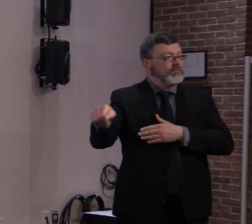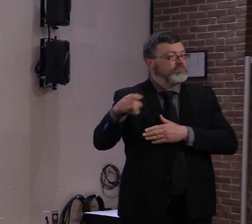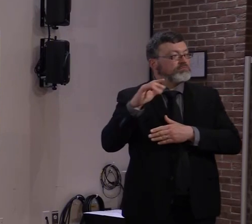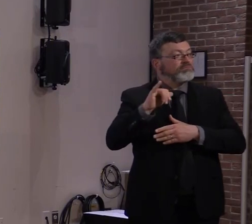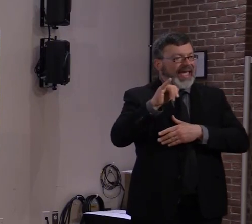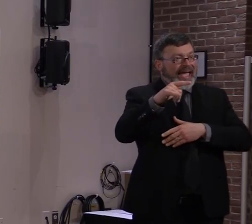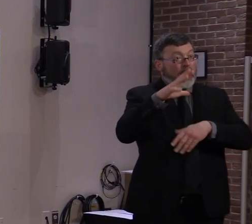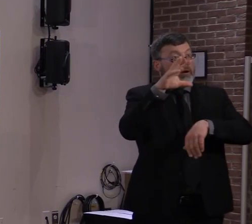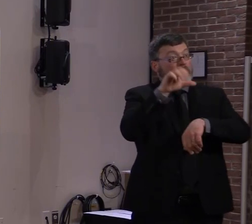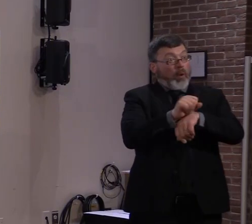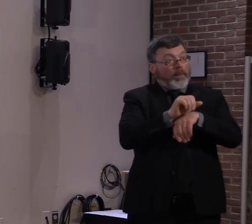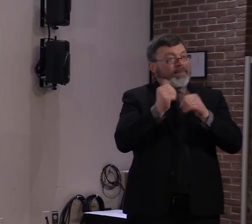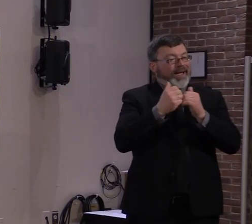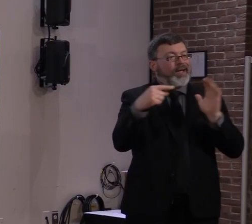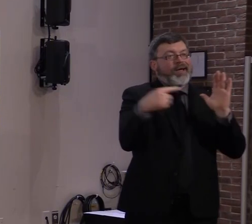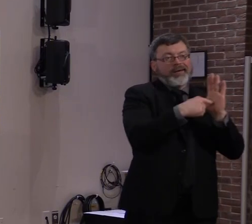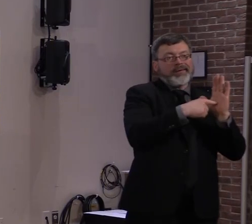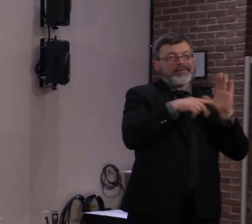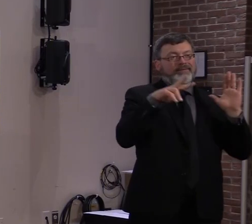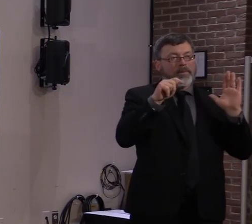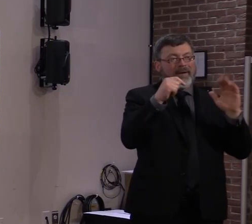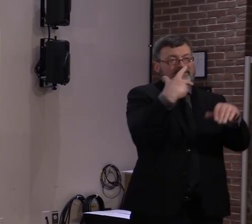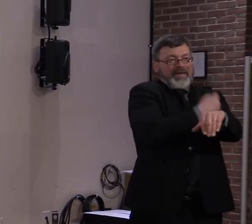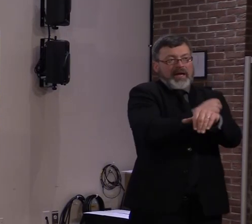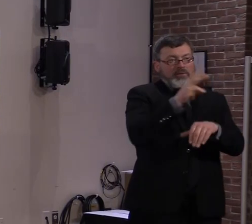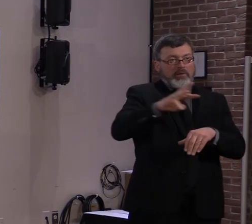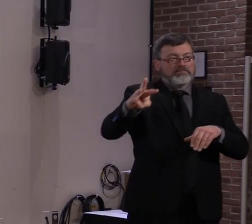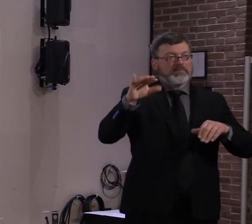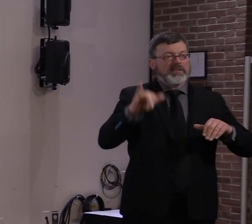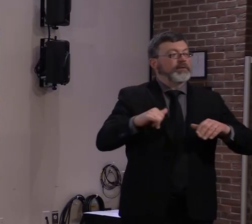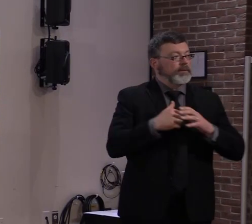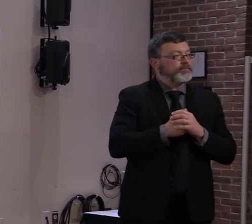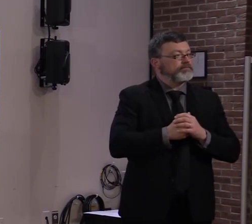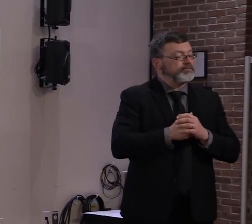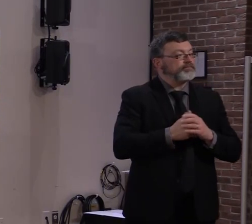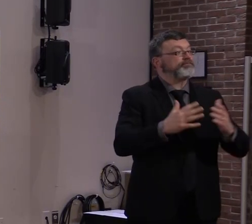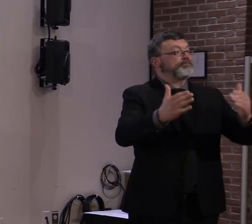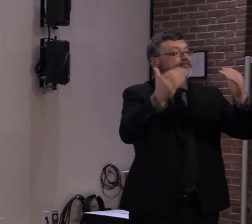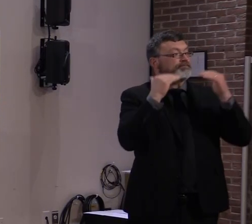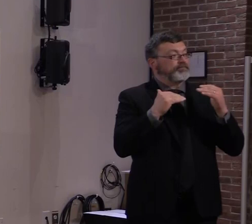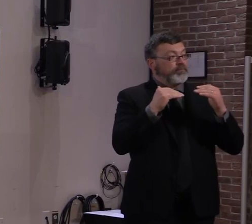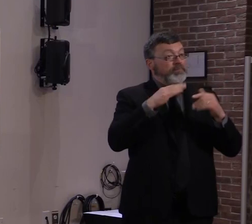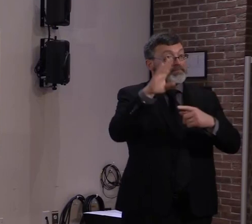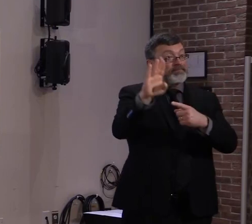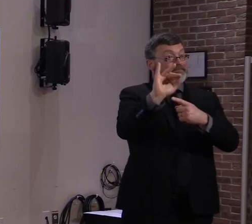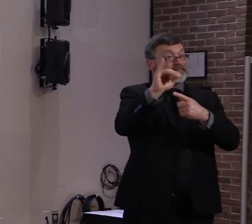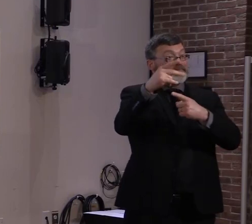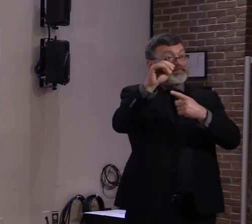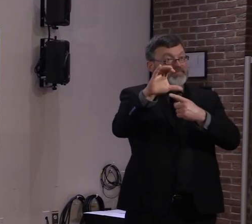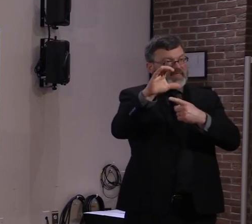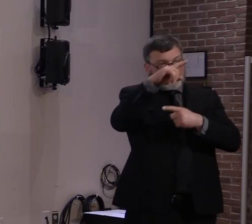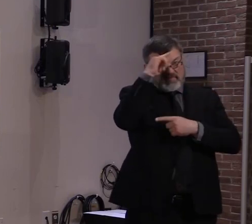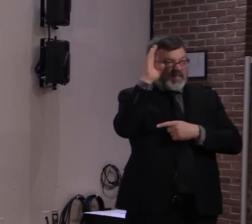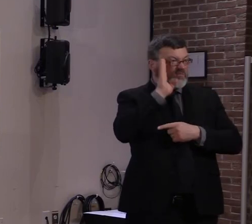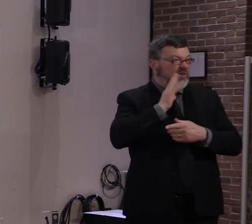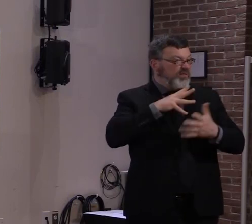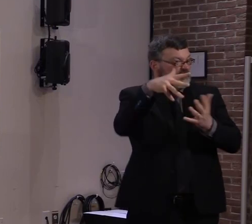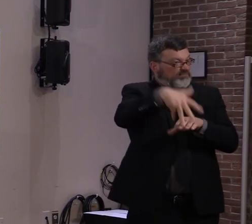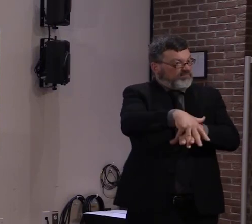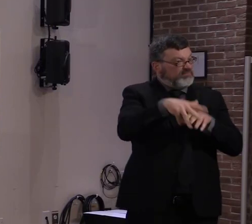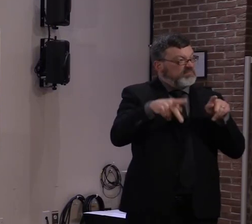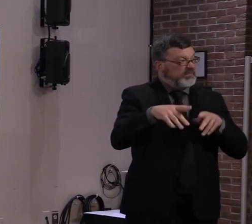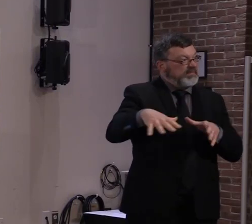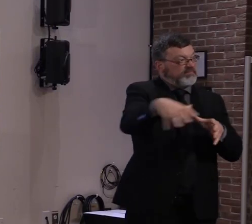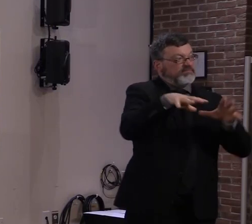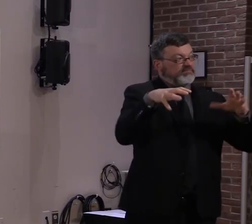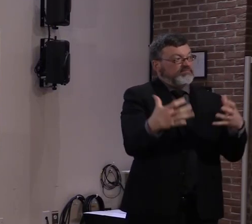to BIPOC Vermonters, we continue to make good progress. The gap continues to close and is now 7% between